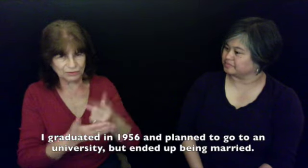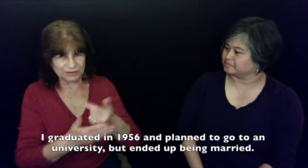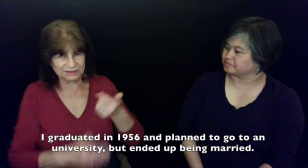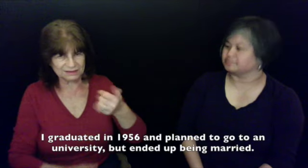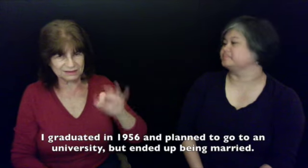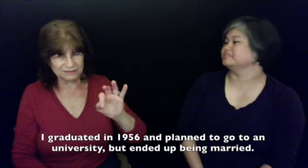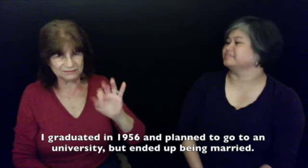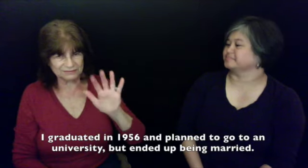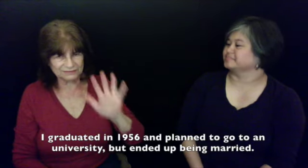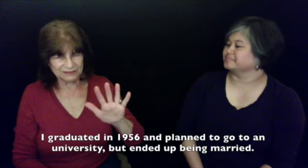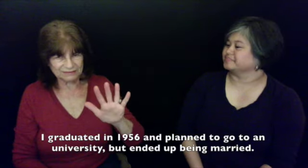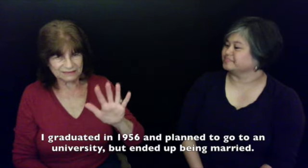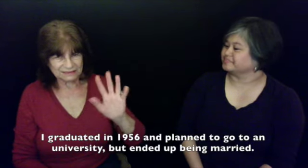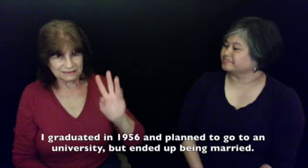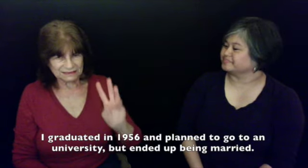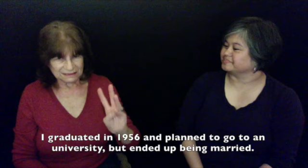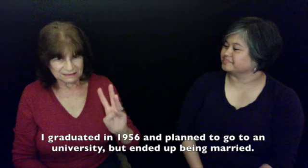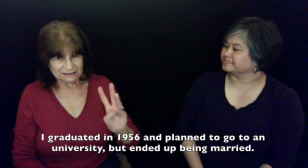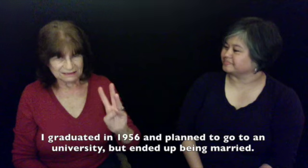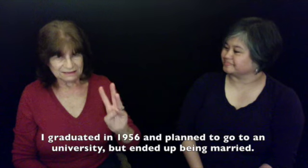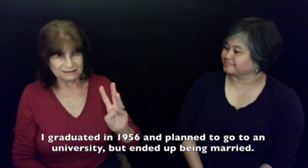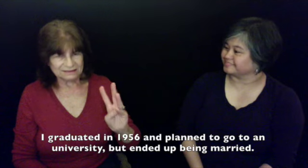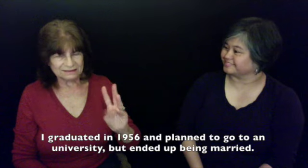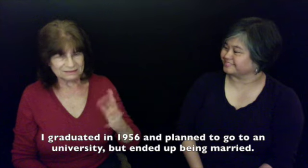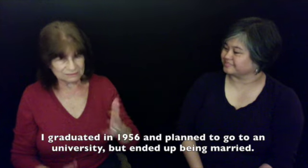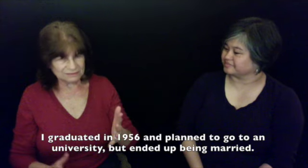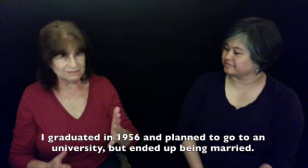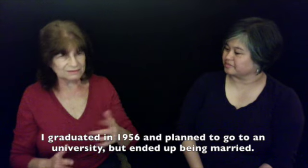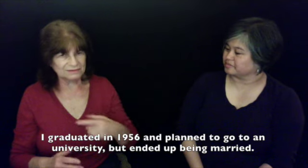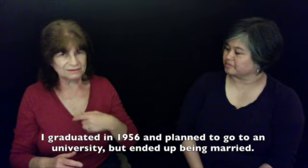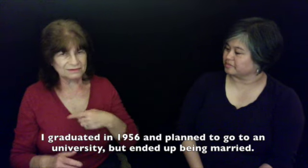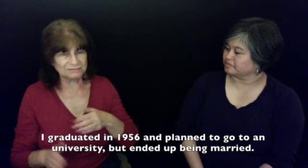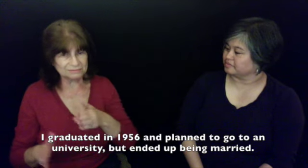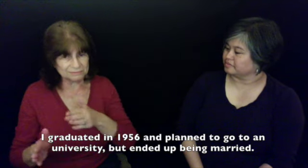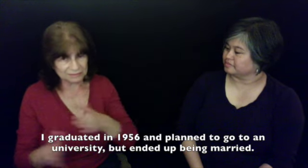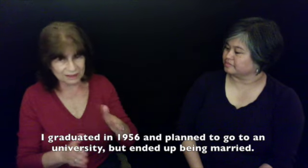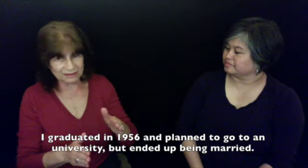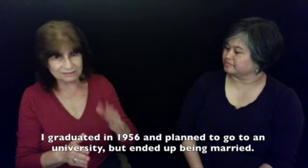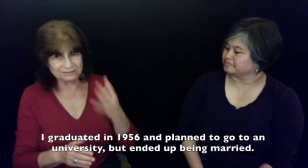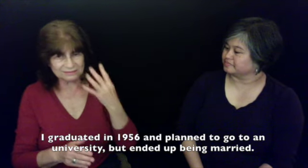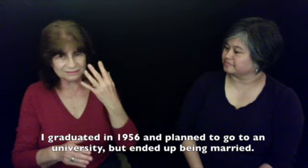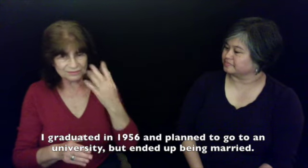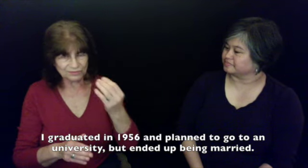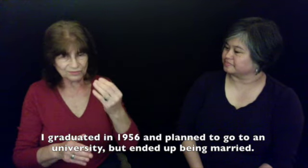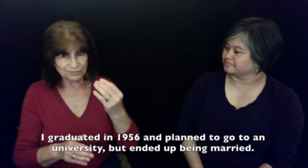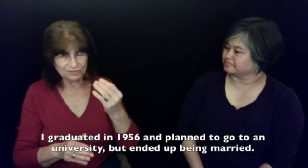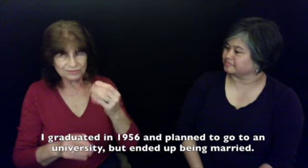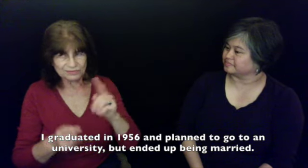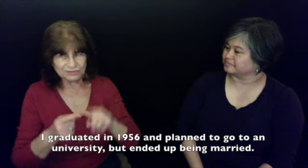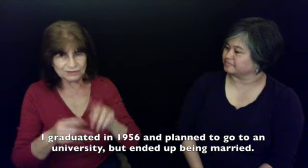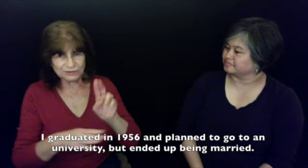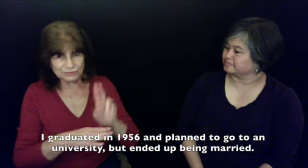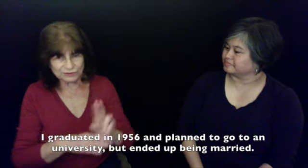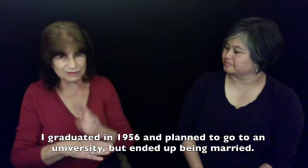I graduated in 1956 and planned to go to a university that ended up being married.